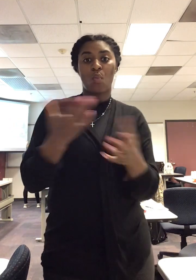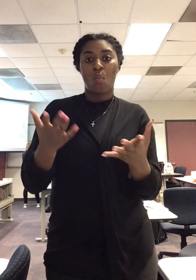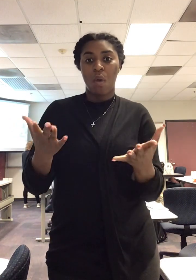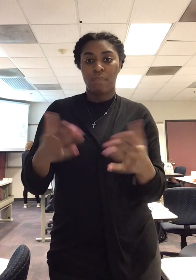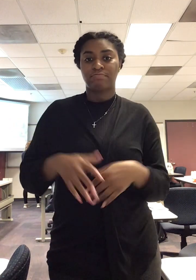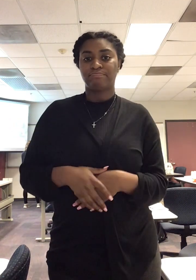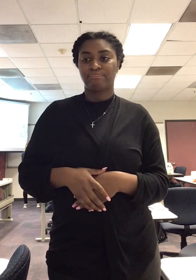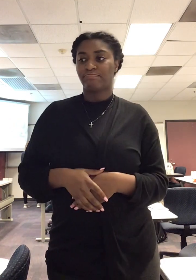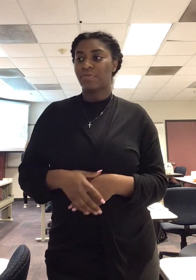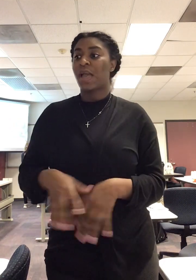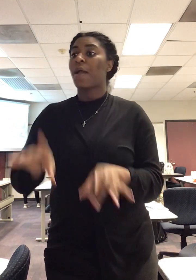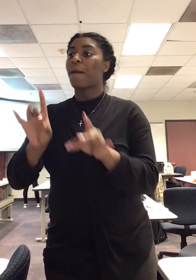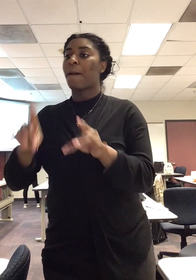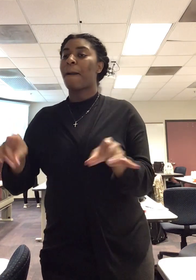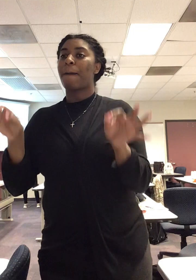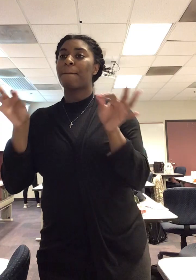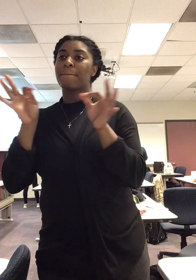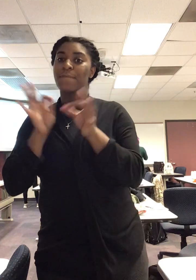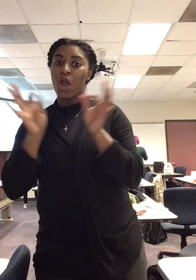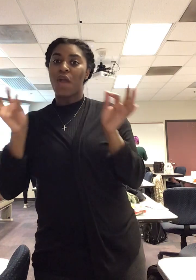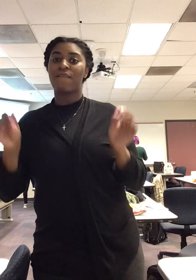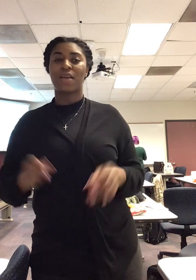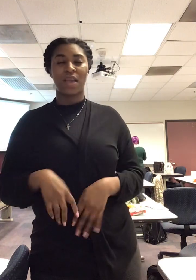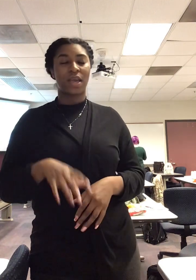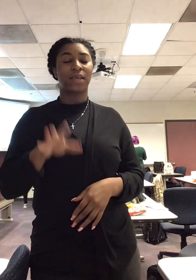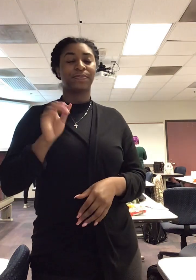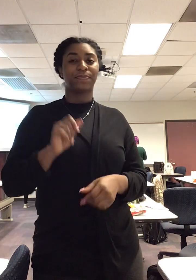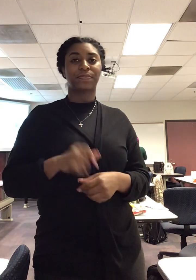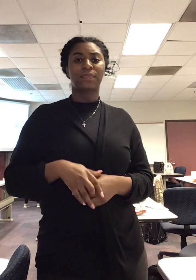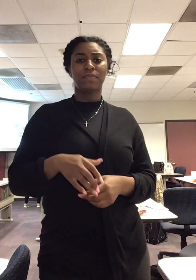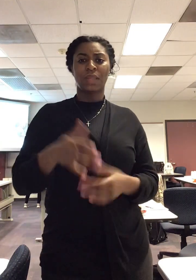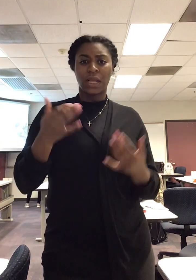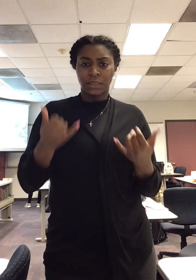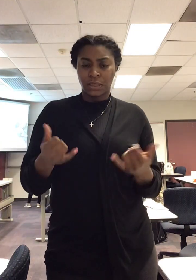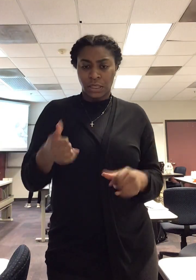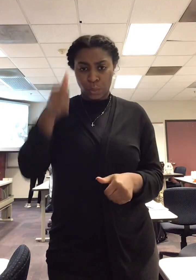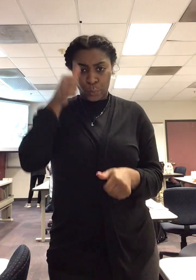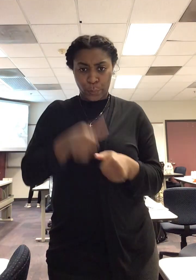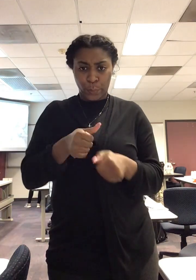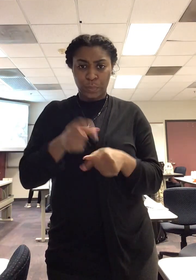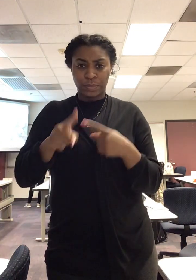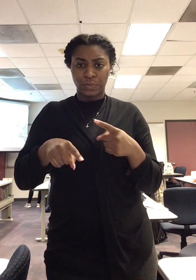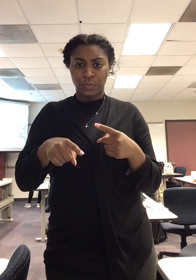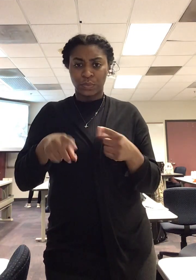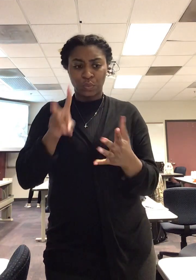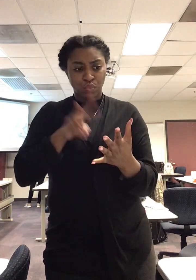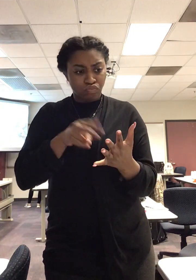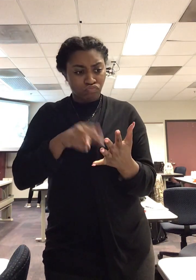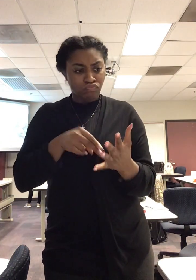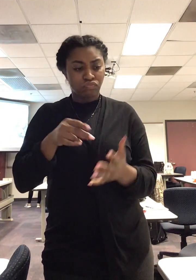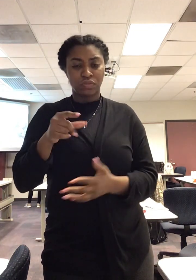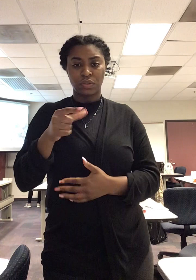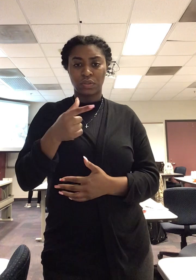well, we've read George Washington's socks, right? And we annotated fiction. And we're gonna look at another fiction